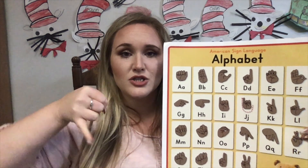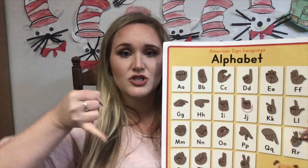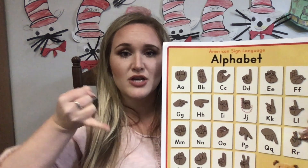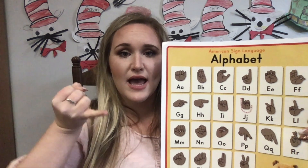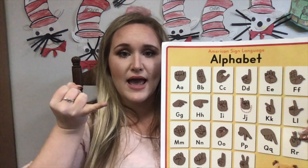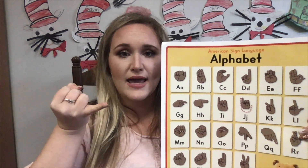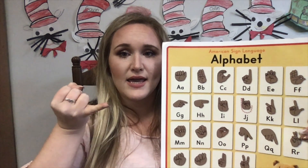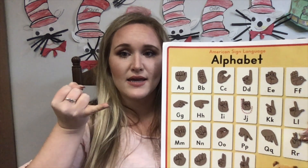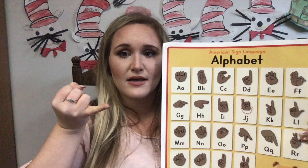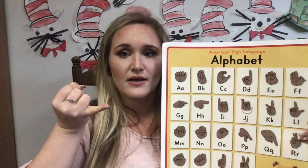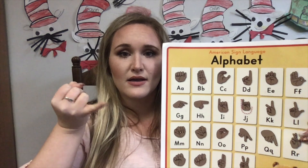J,